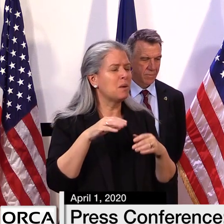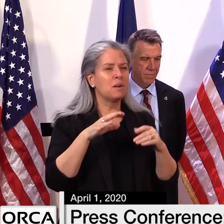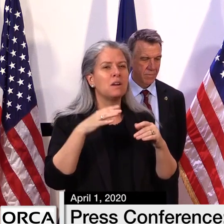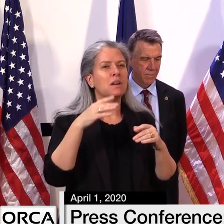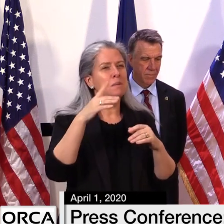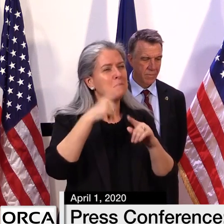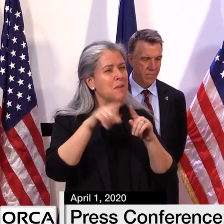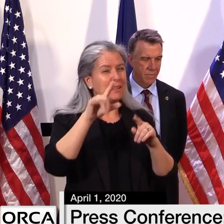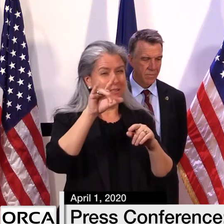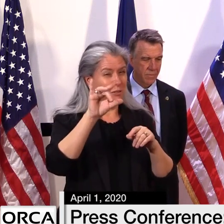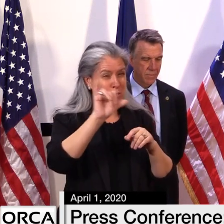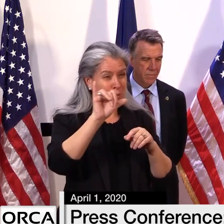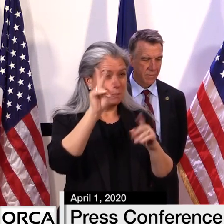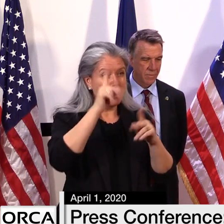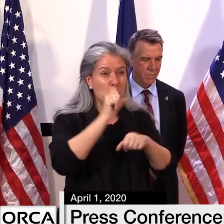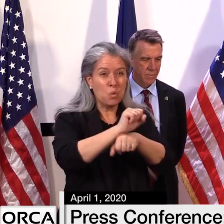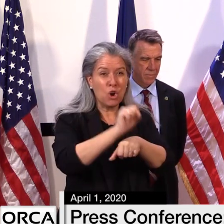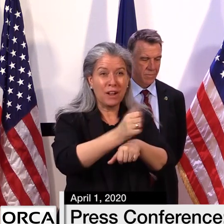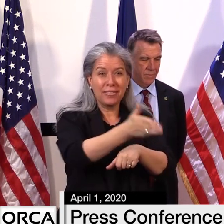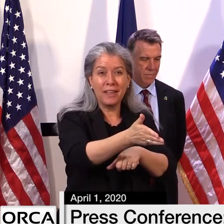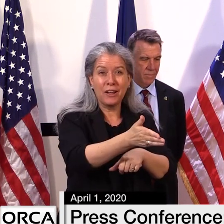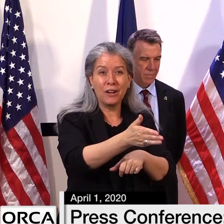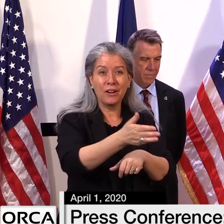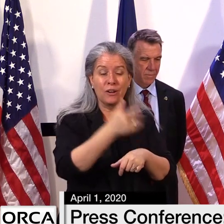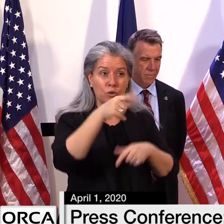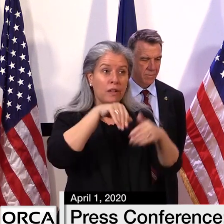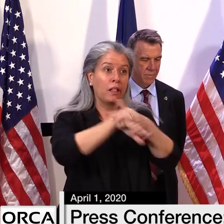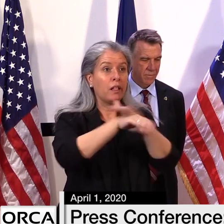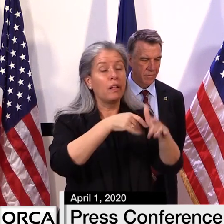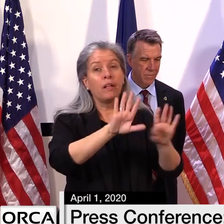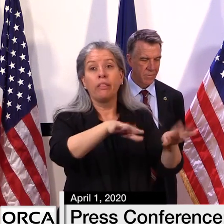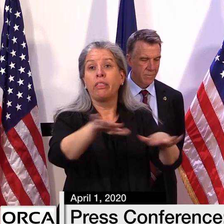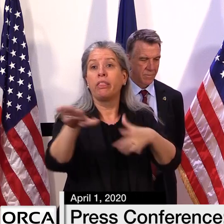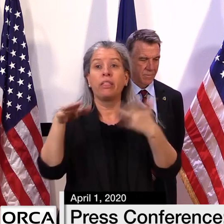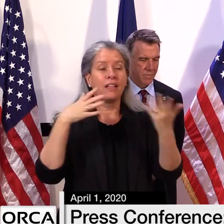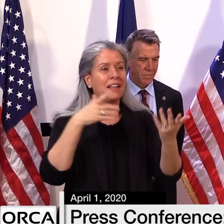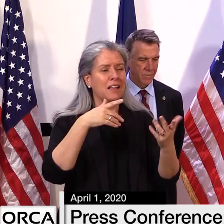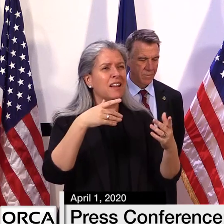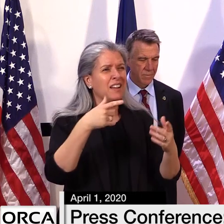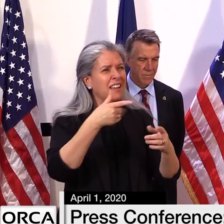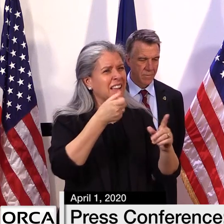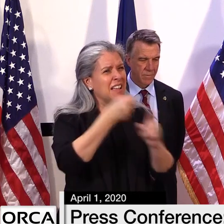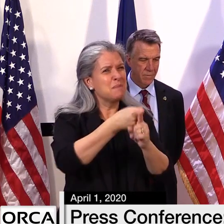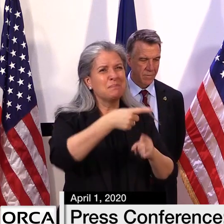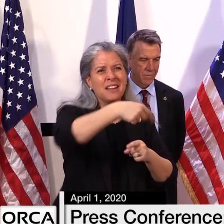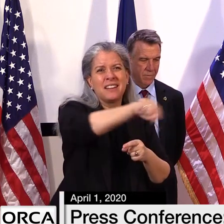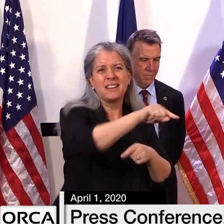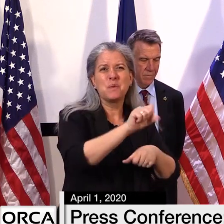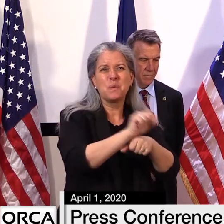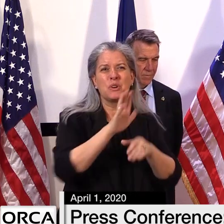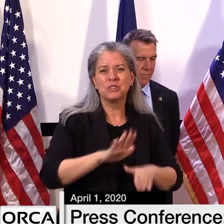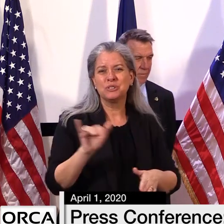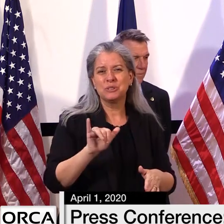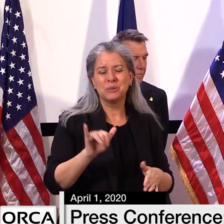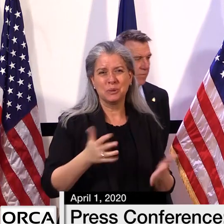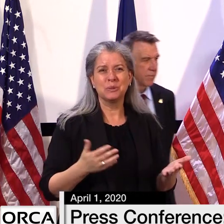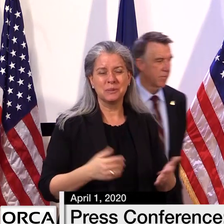about the employees that are working in these retail stores and not overload them as well.